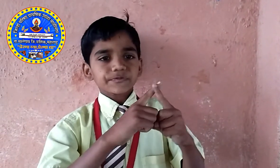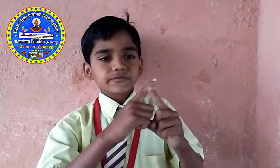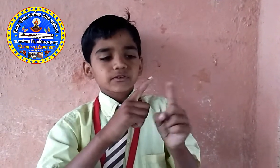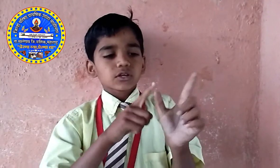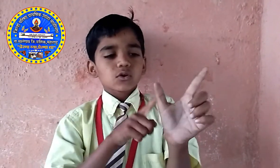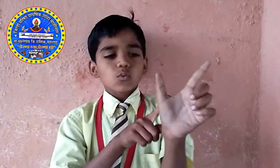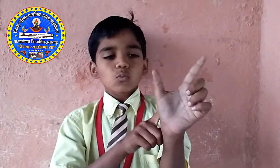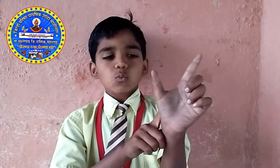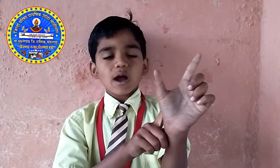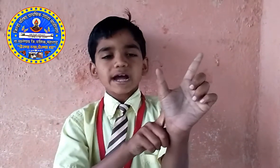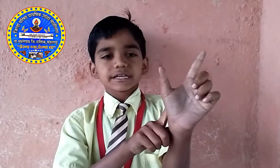X. Y.